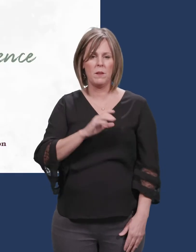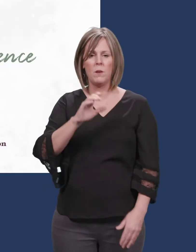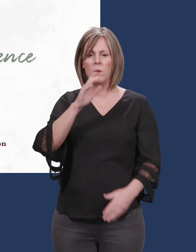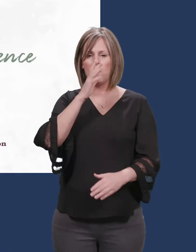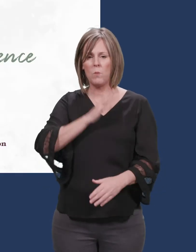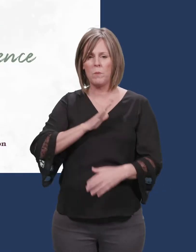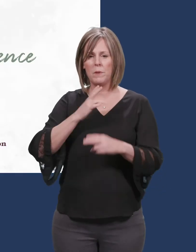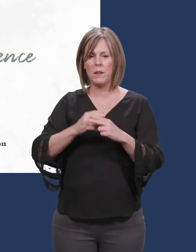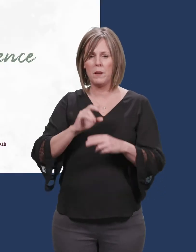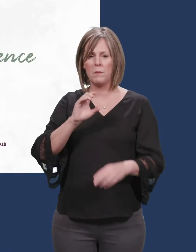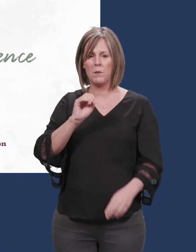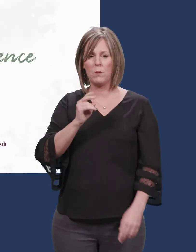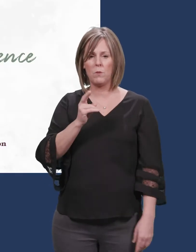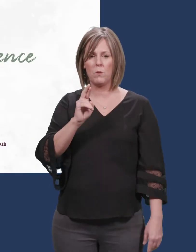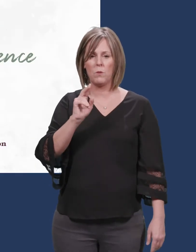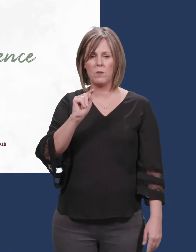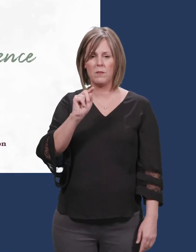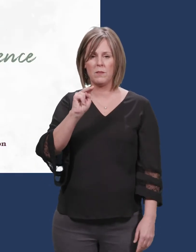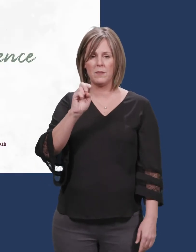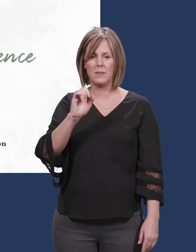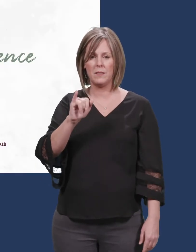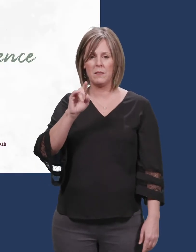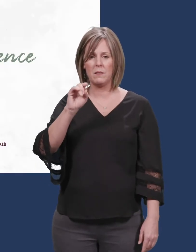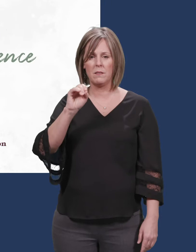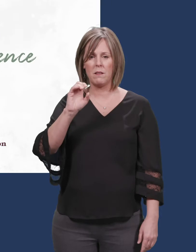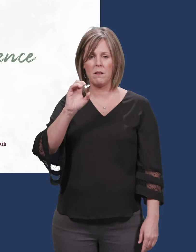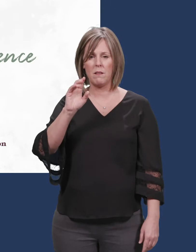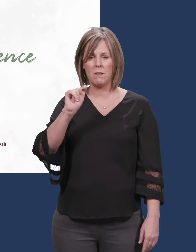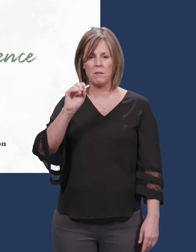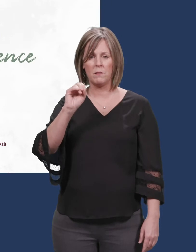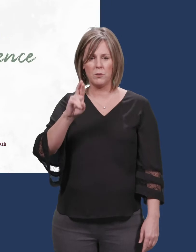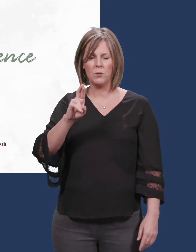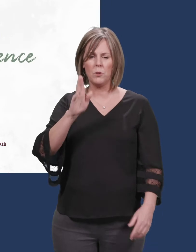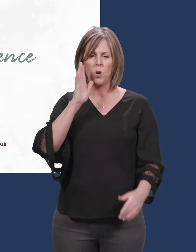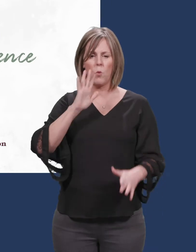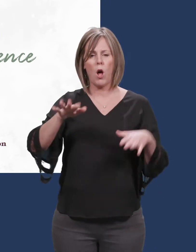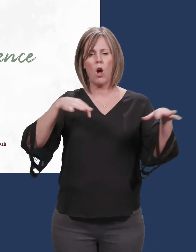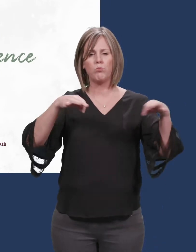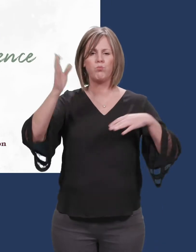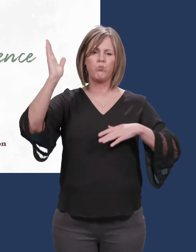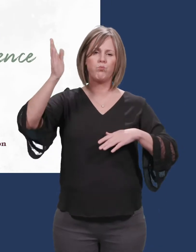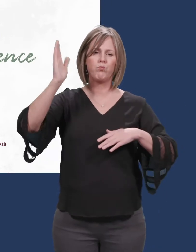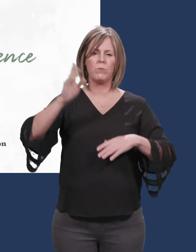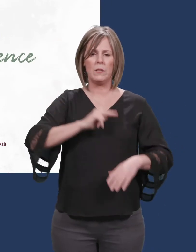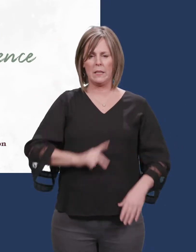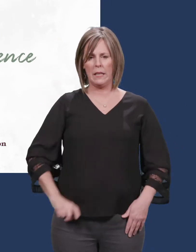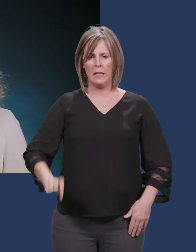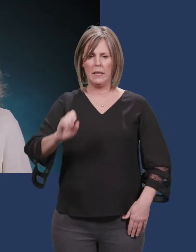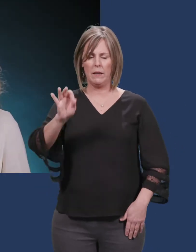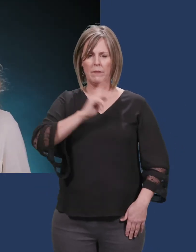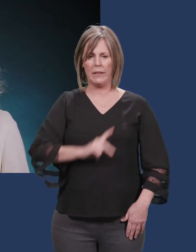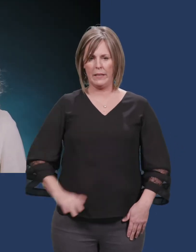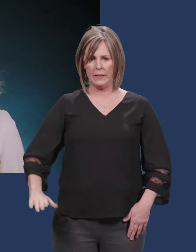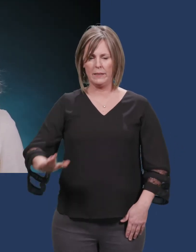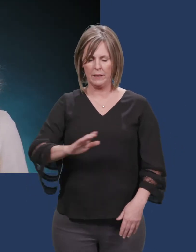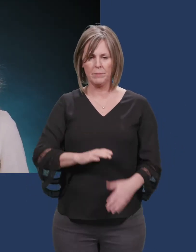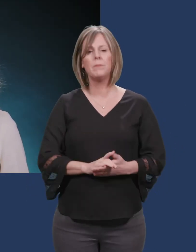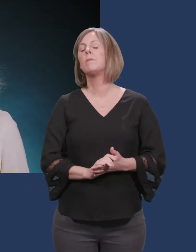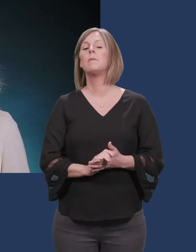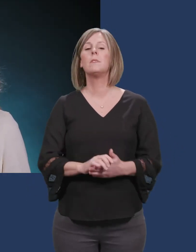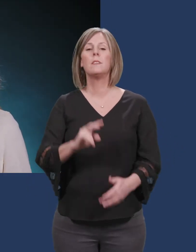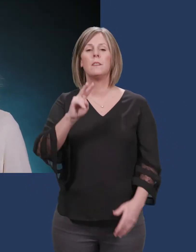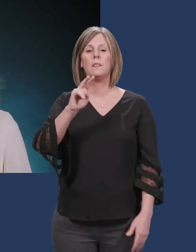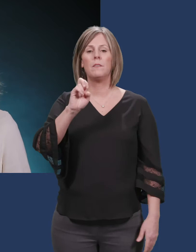and smaller group discussion as well. There's limited in-person attendance as well as online ways to participate. Veritas, our